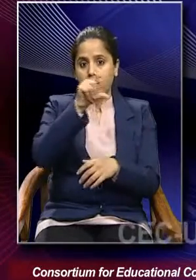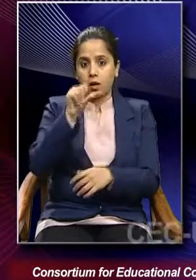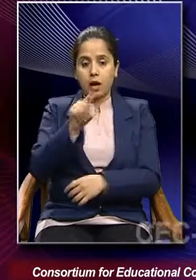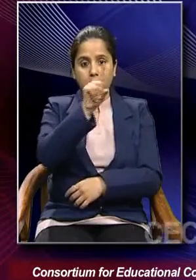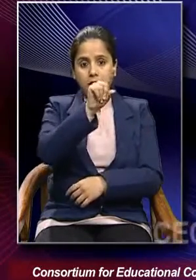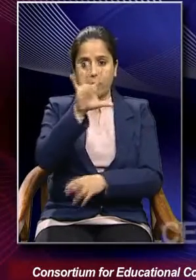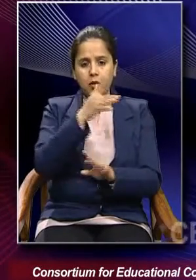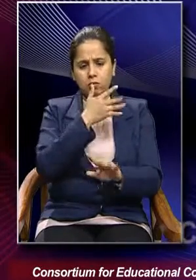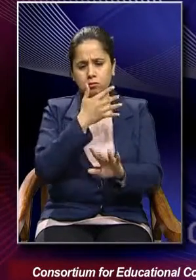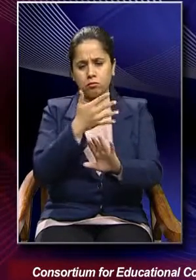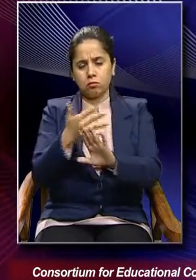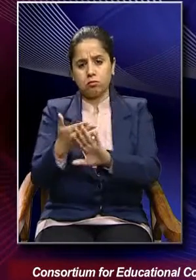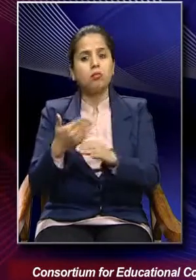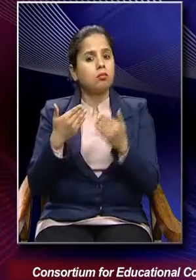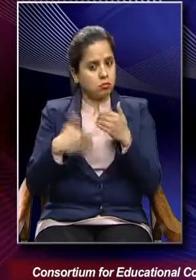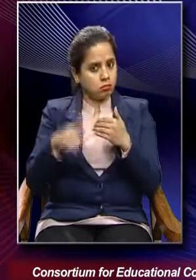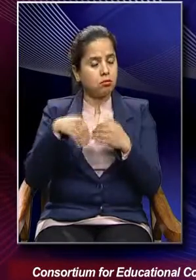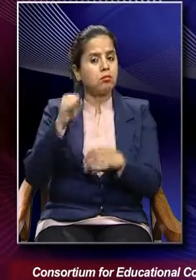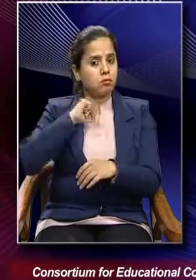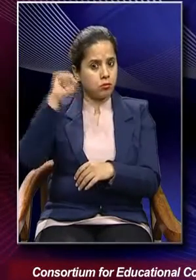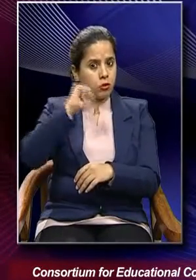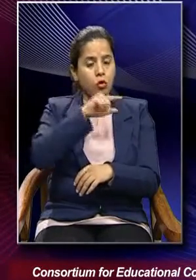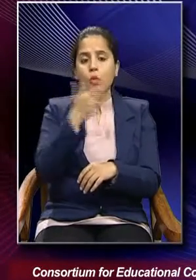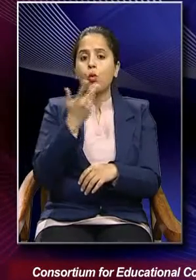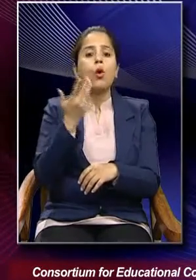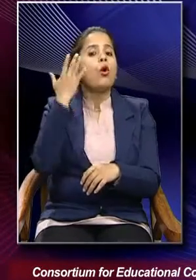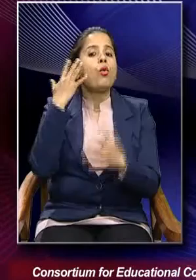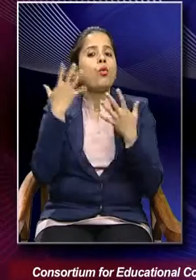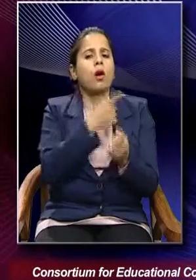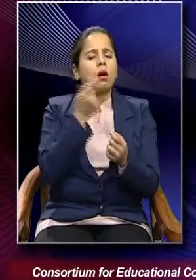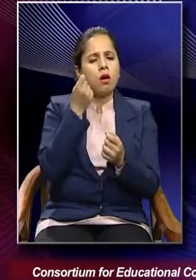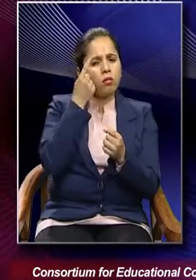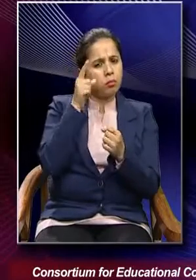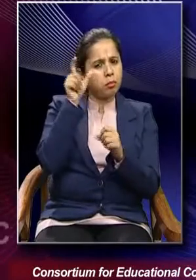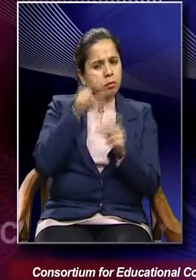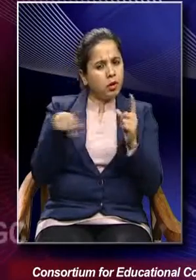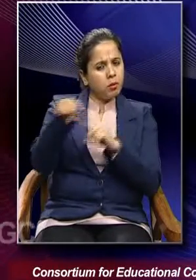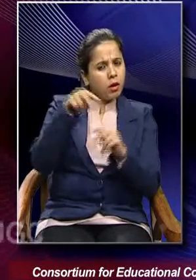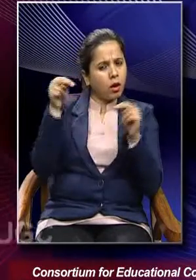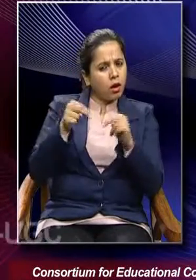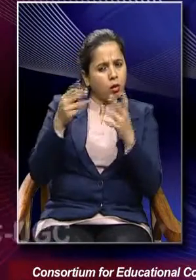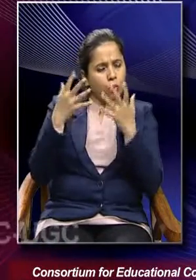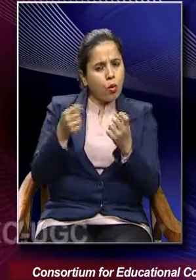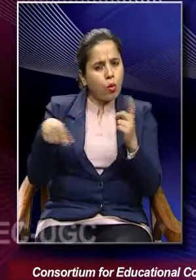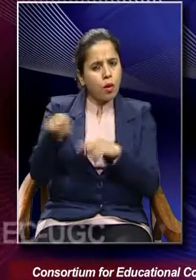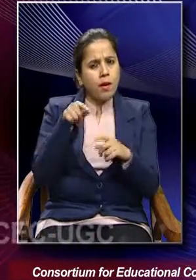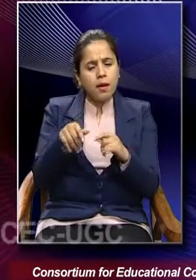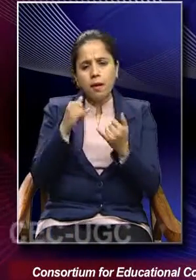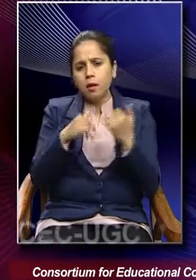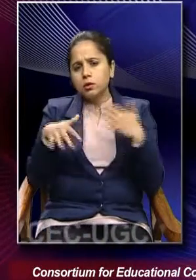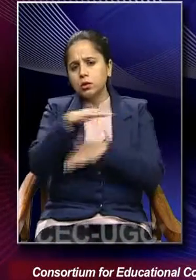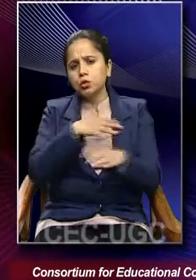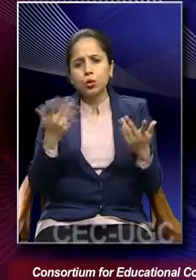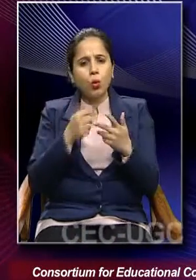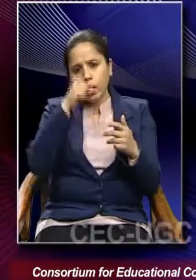1915 onwards, because he first wanted to understand the people, their needs, the overall situation in